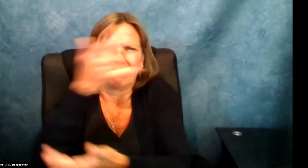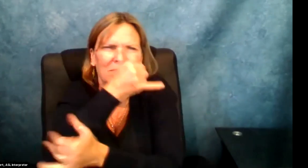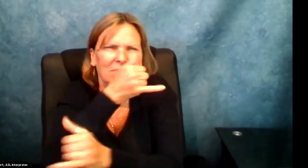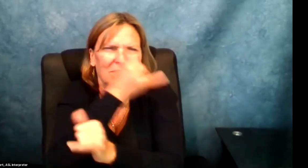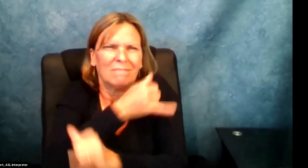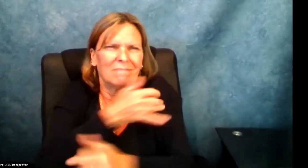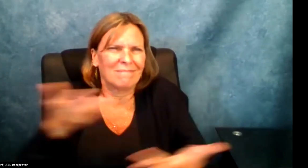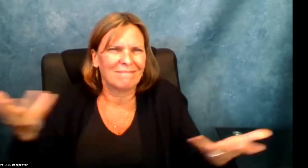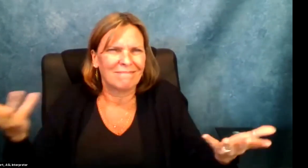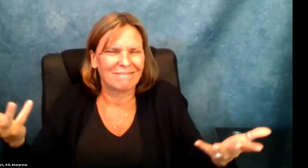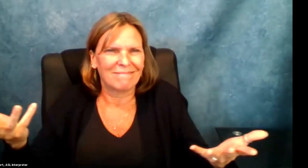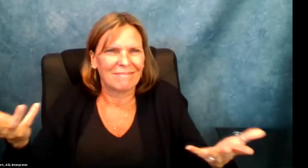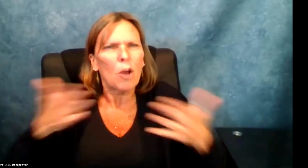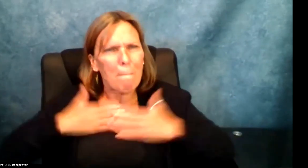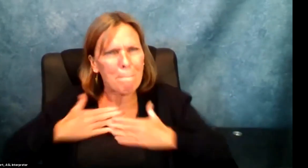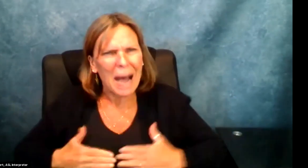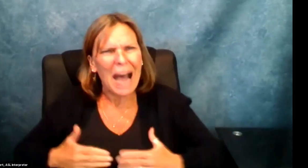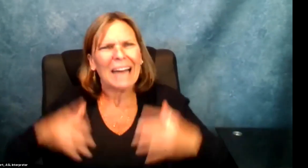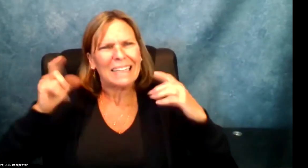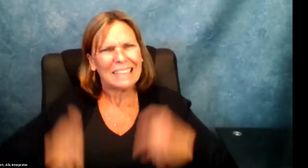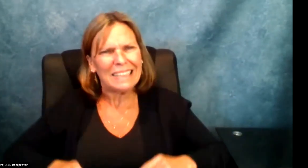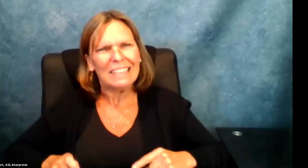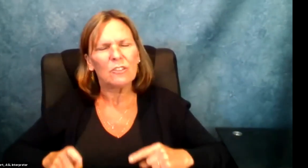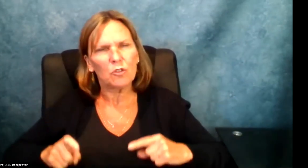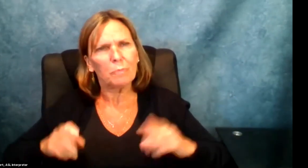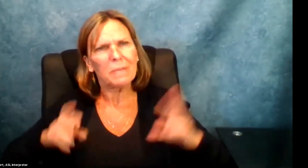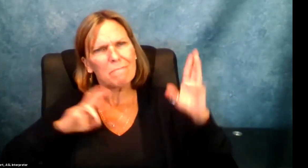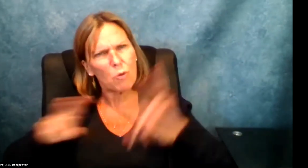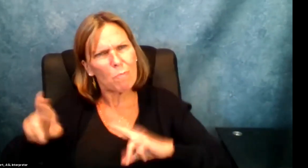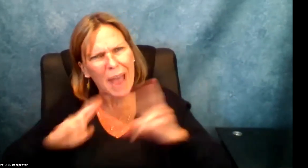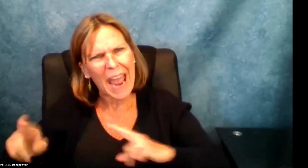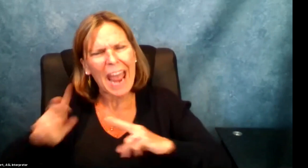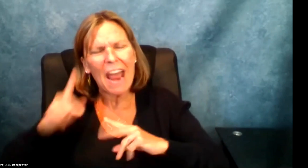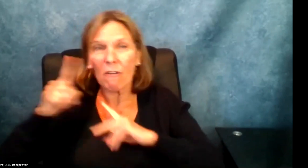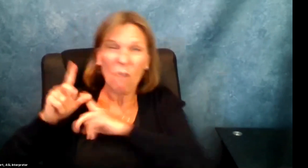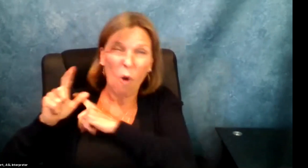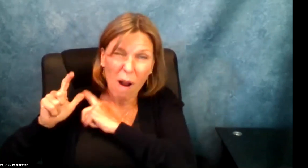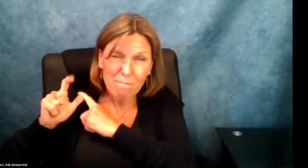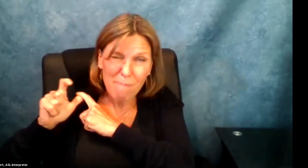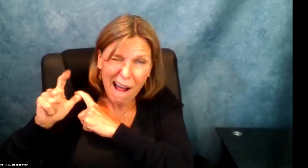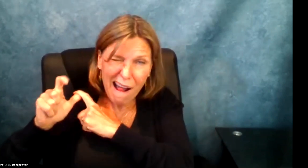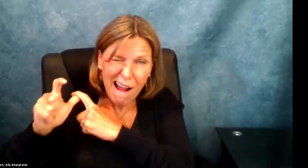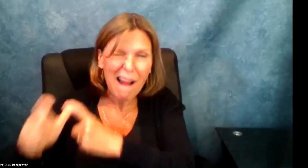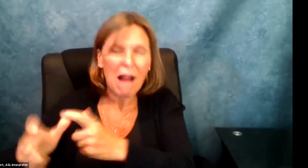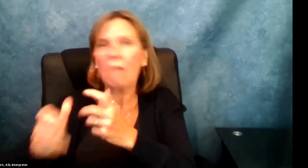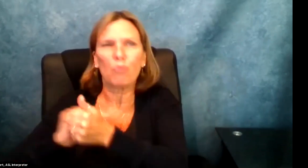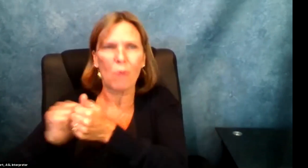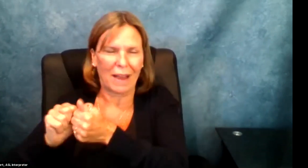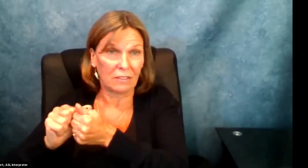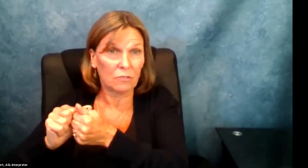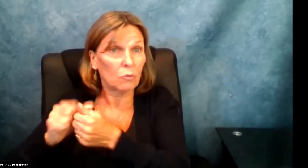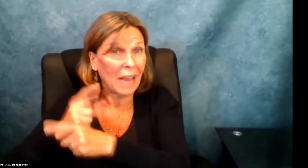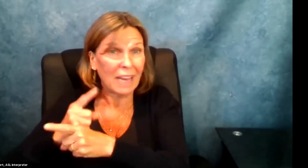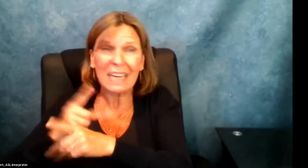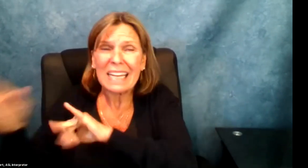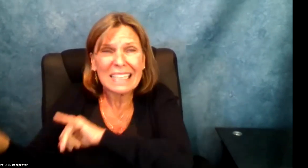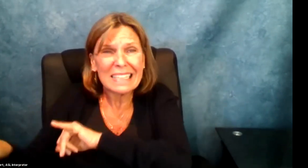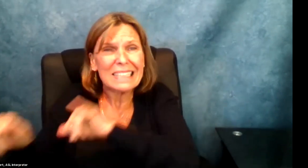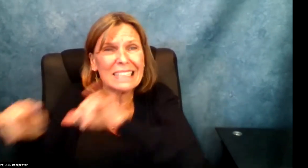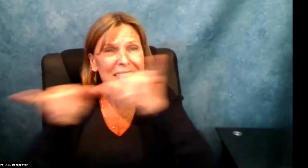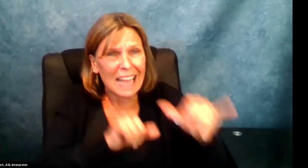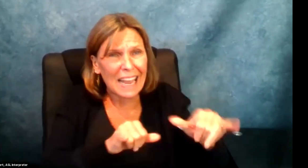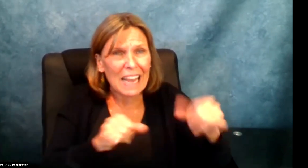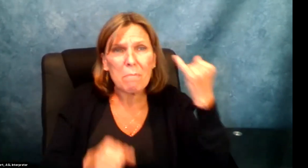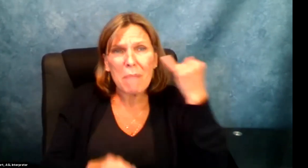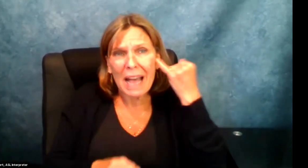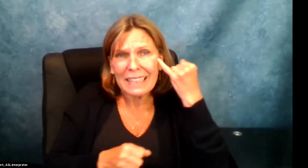too fast and have to stop the race. The vaccine prepares